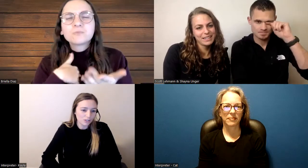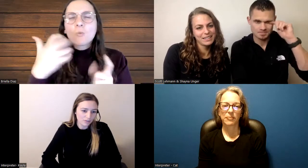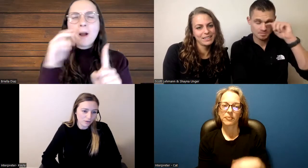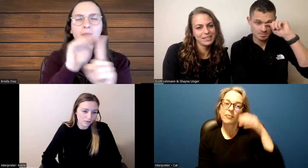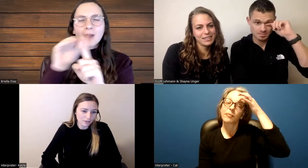ahead and